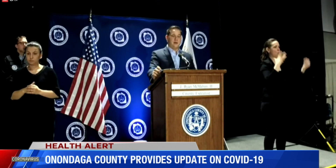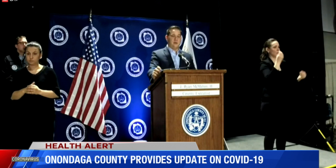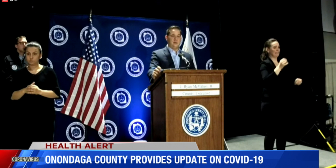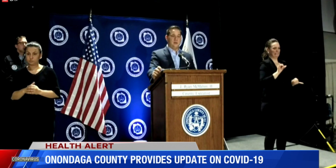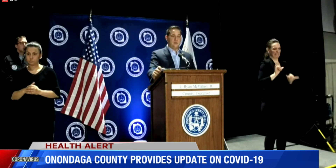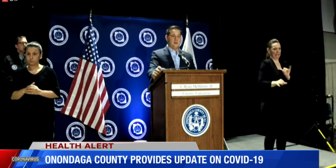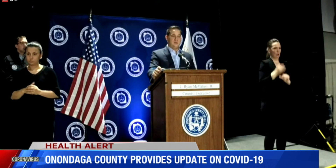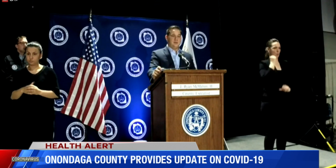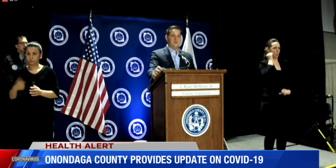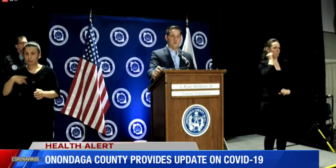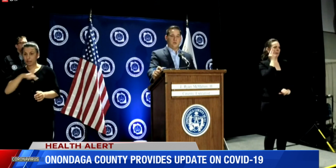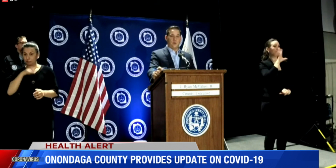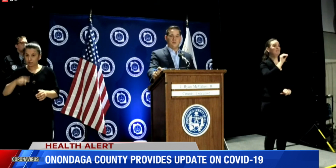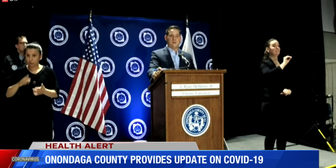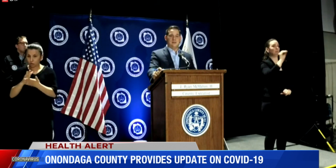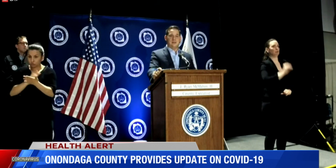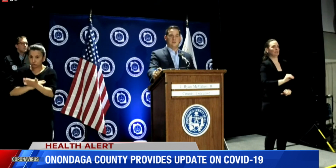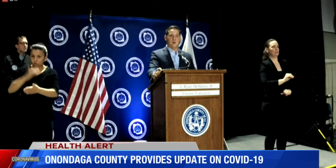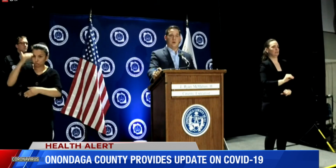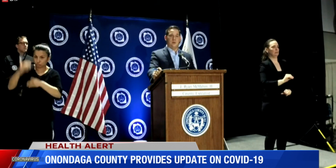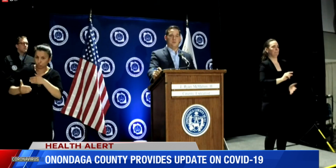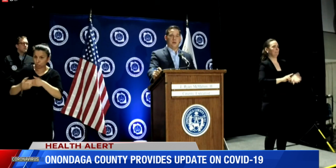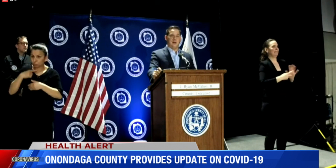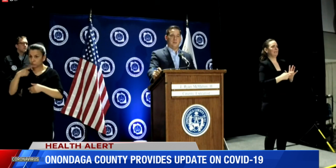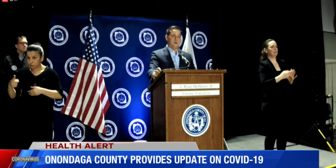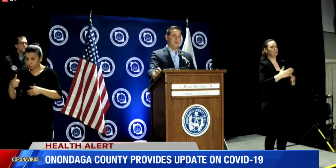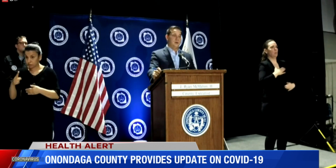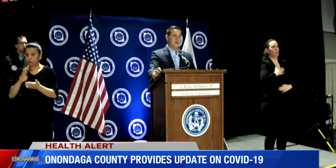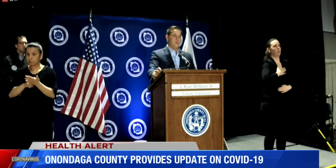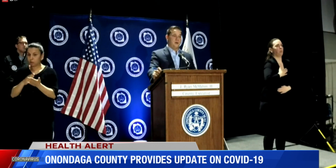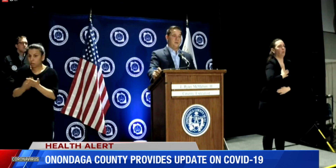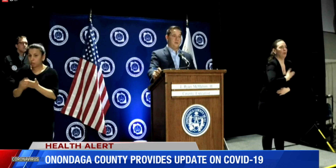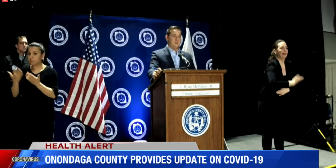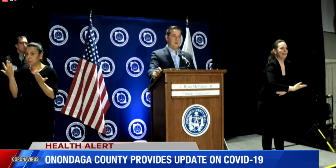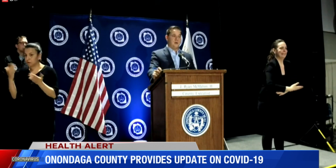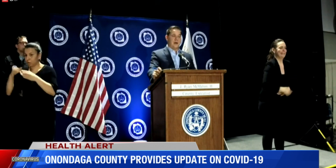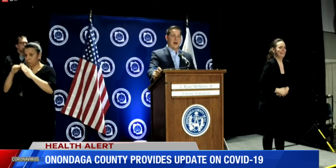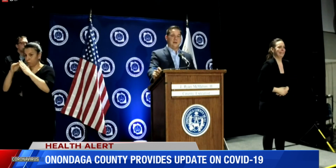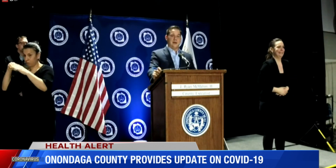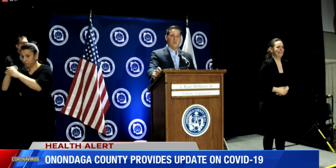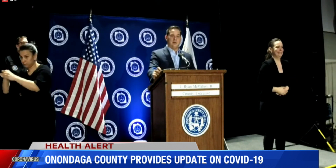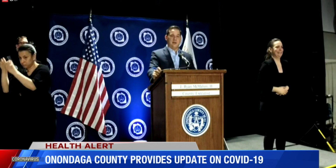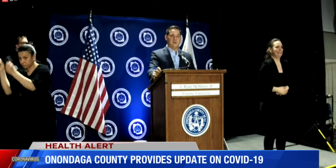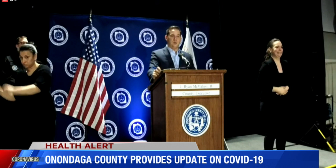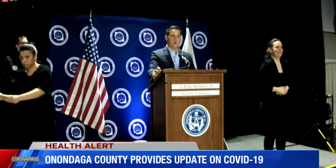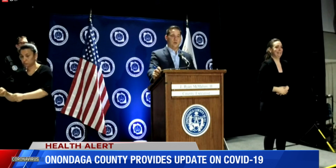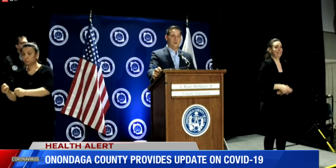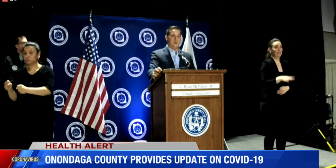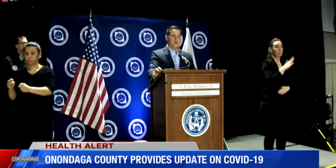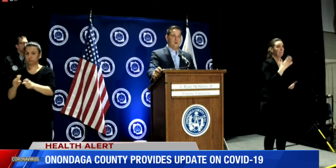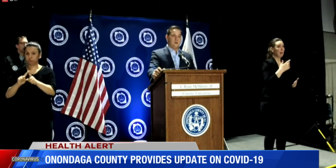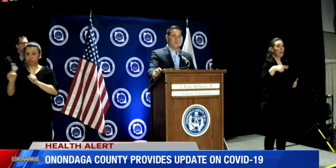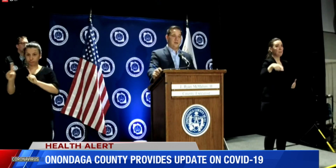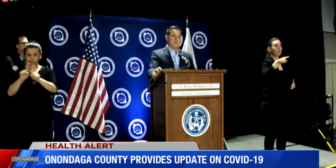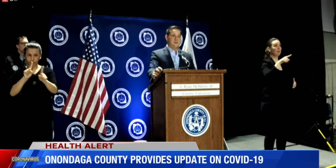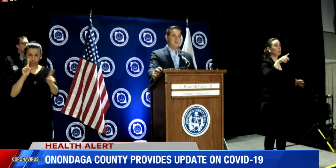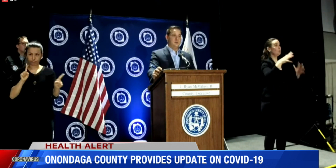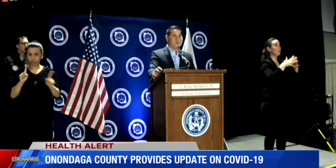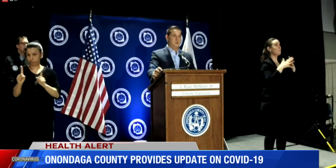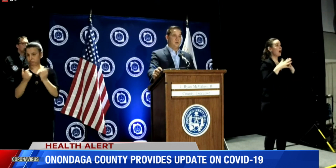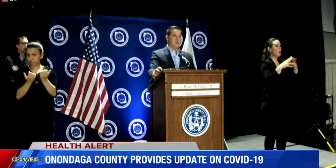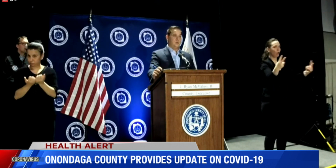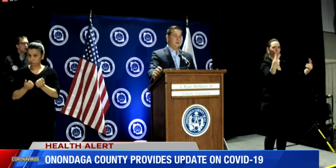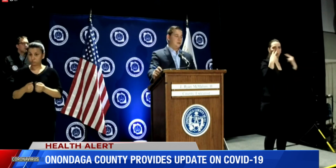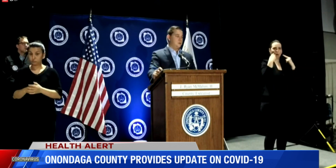Onondaga County and Central New York success story in this pandemic. But I can't write that story. The residents of